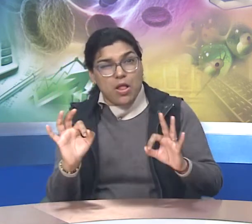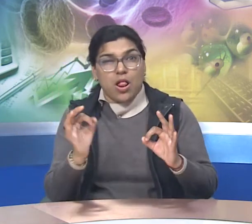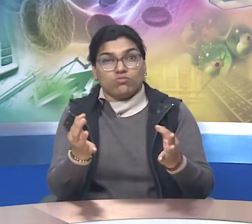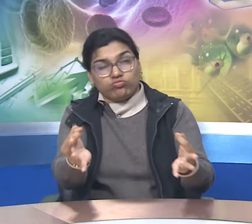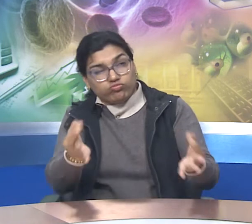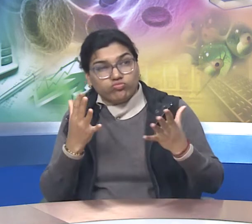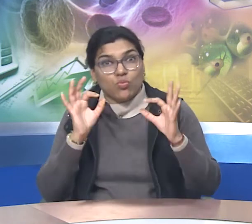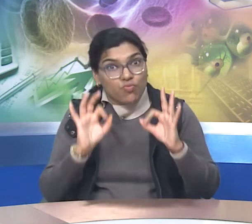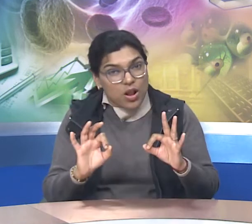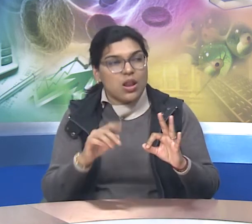English,